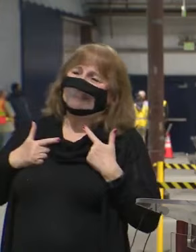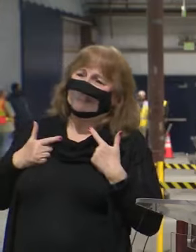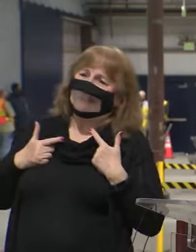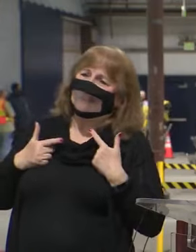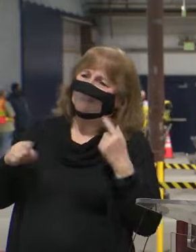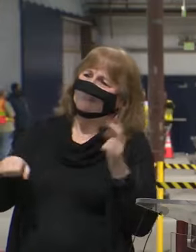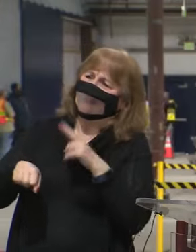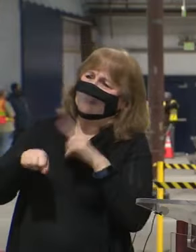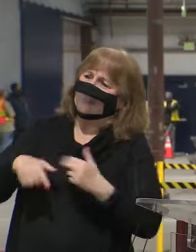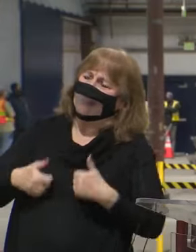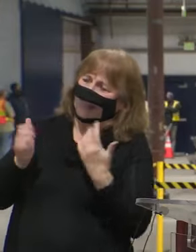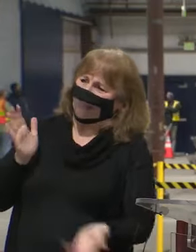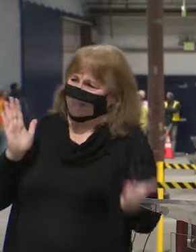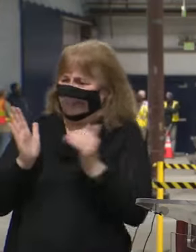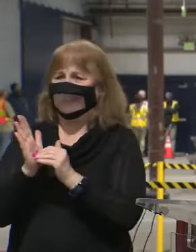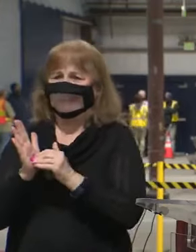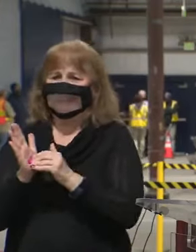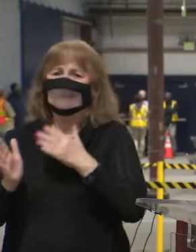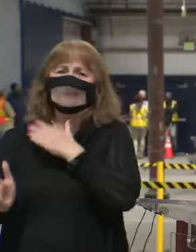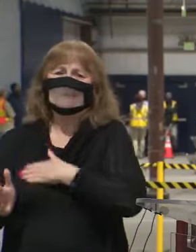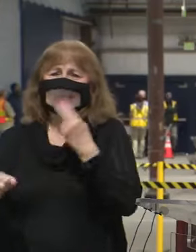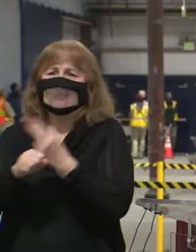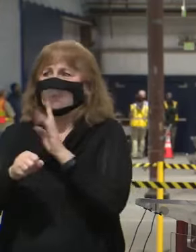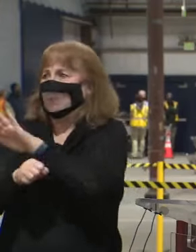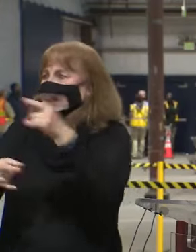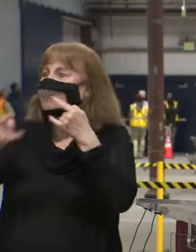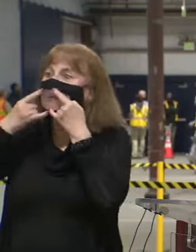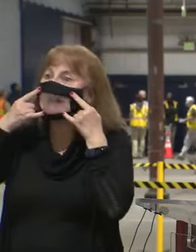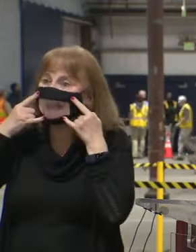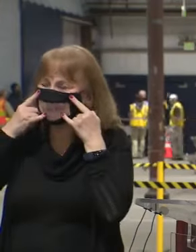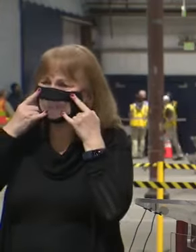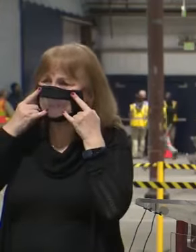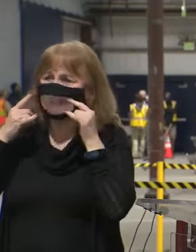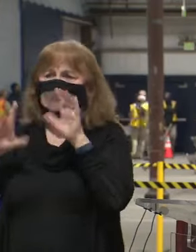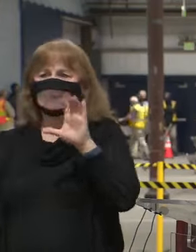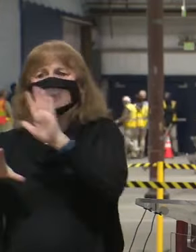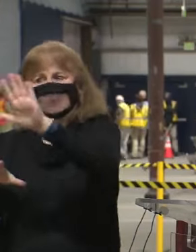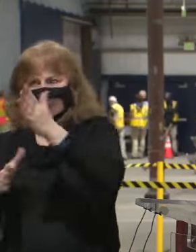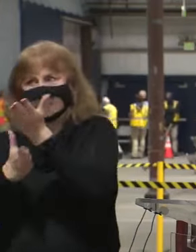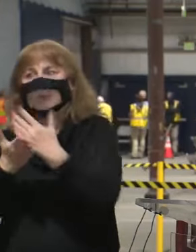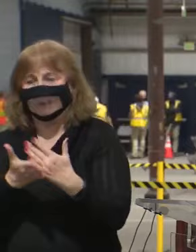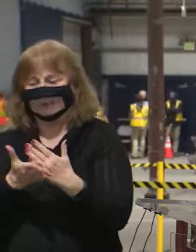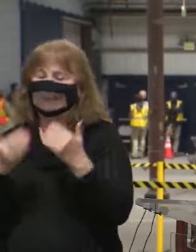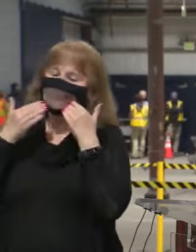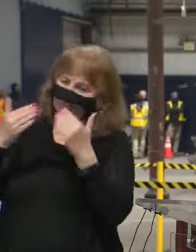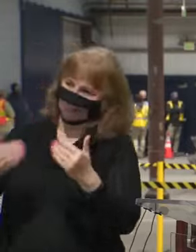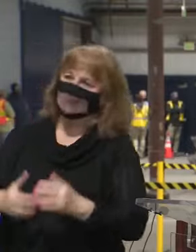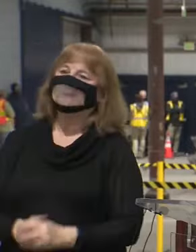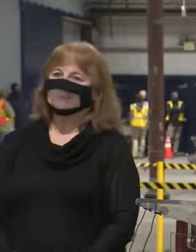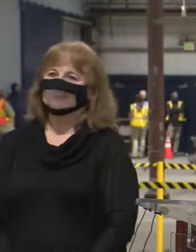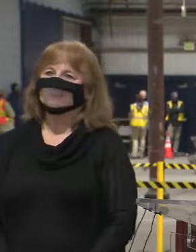again. Please wear your masks and do your part. Thank you.